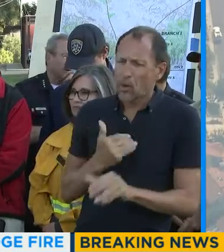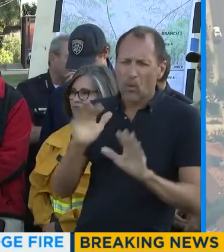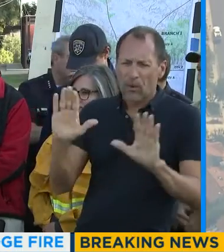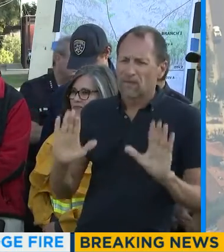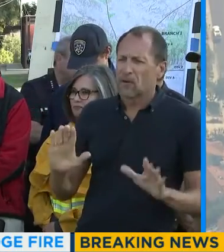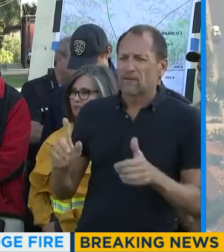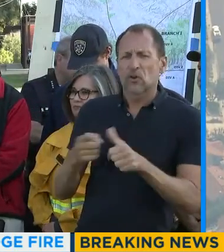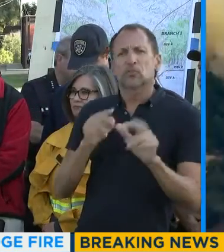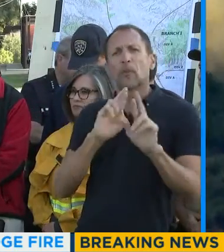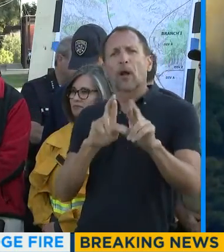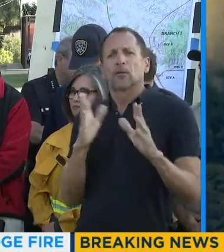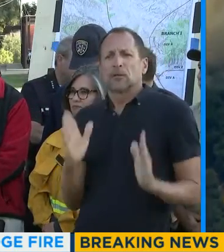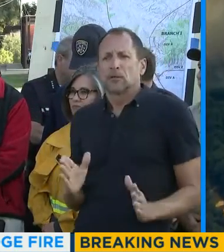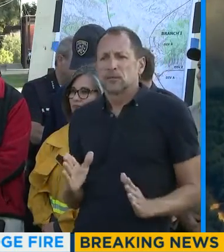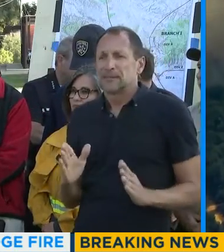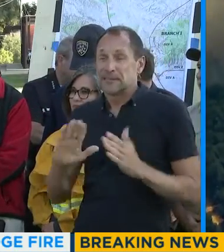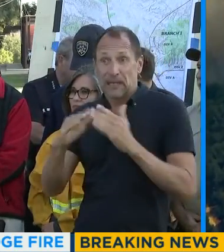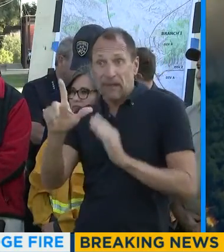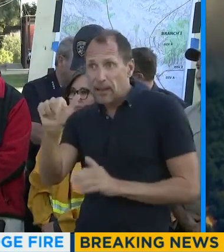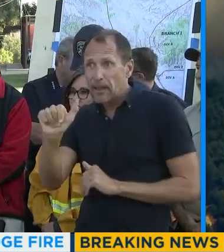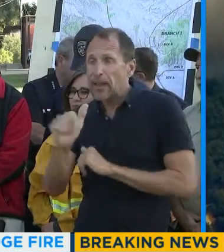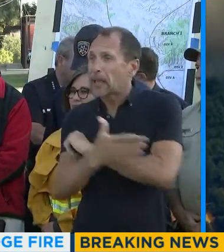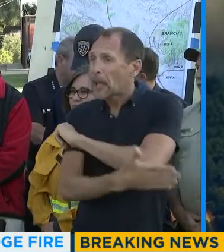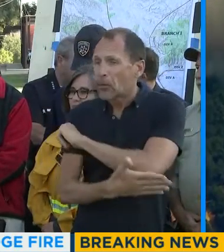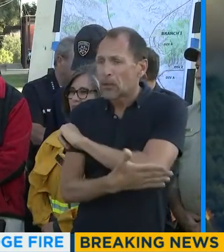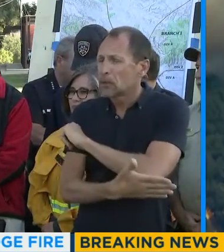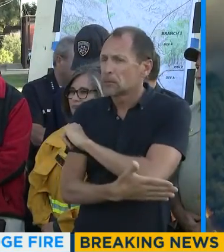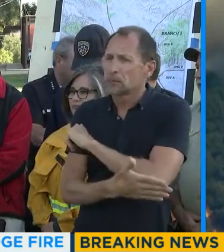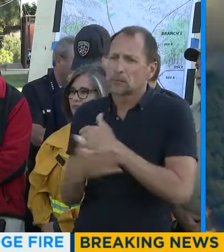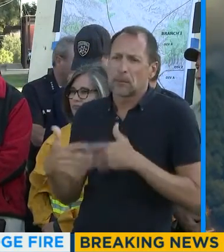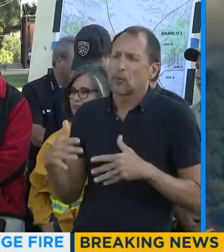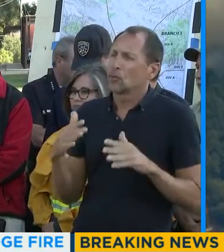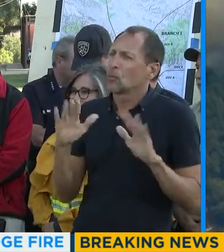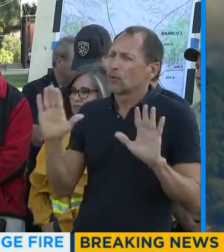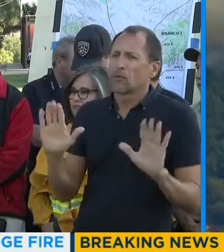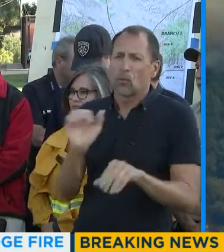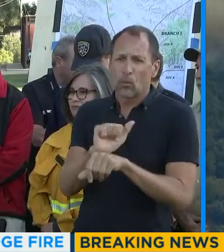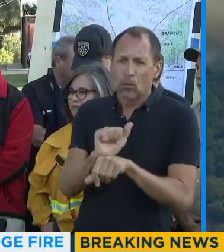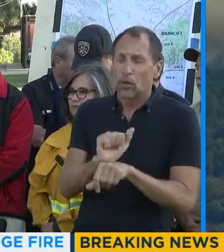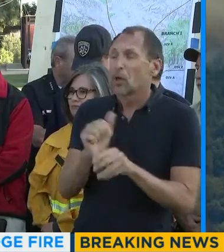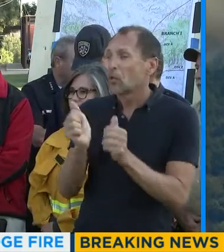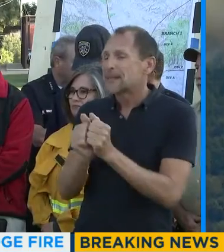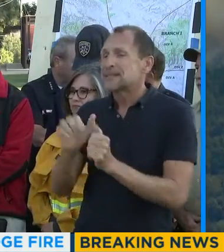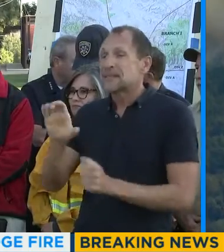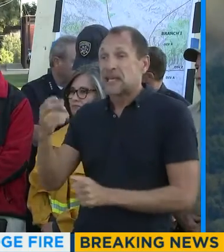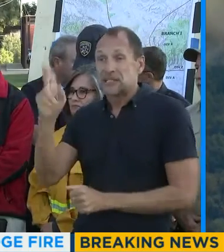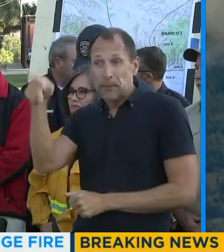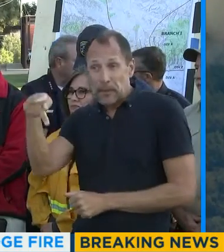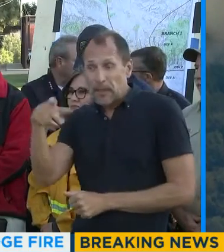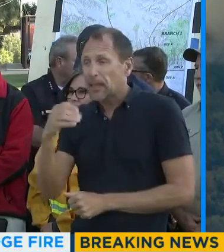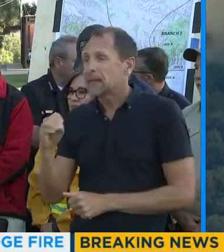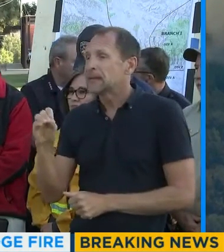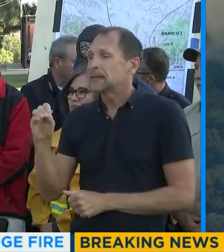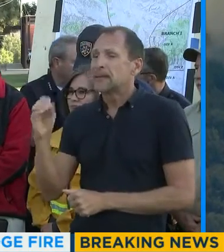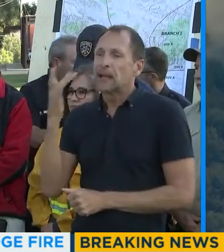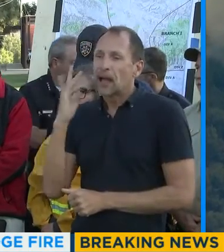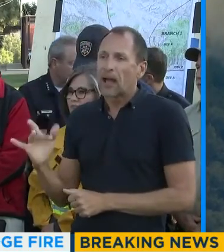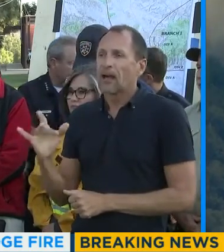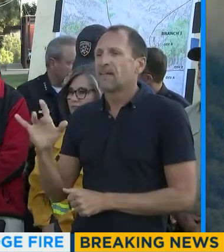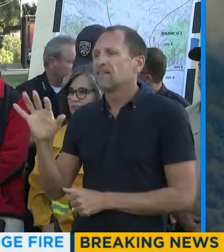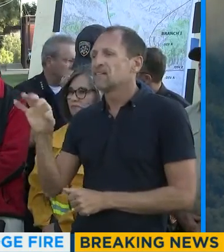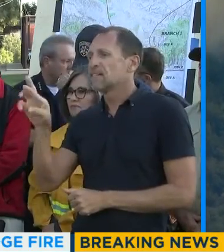the city and the county who have been doing great work, in addition to Cal Fire and the CHP. So just wanted to extend our thanks